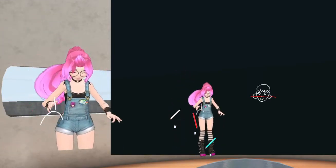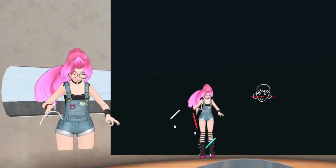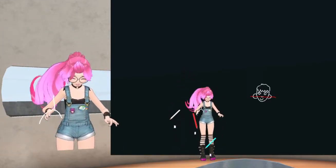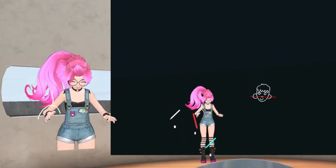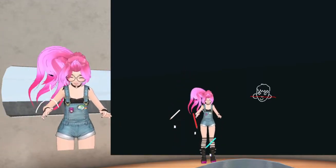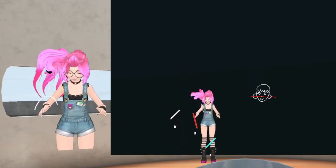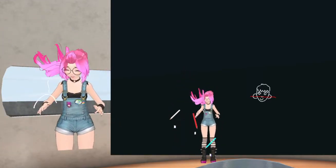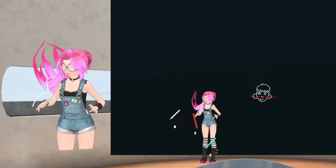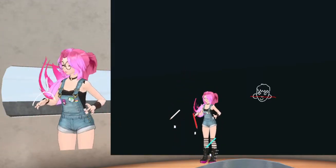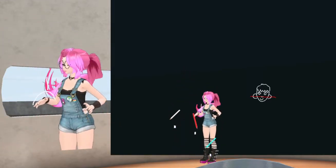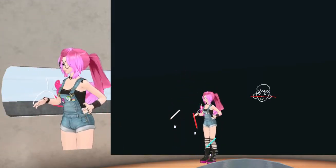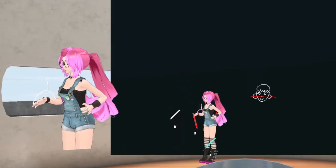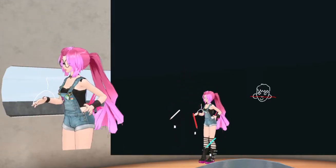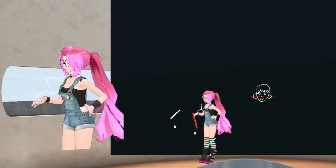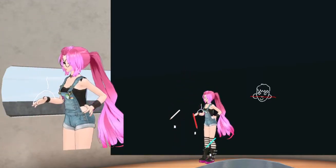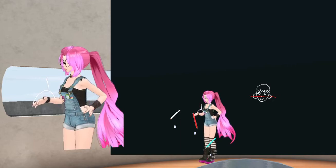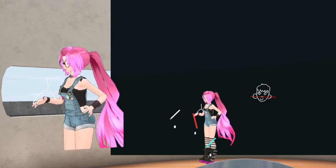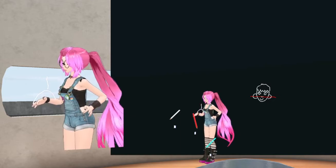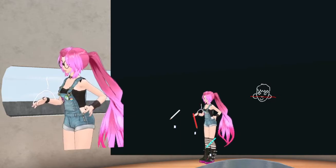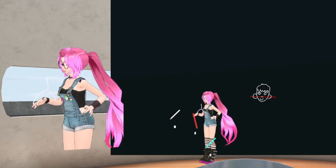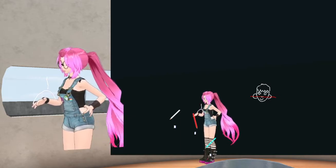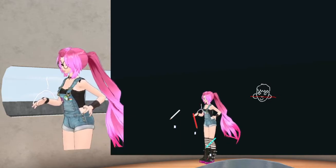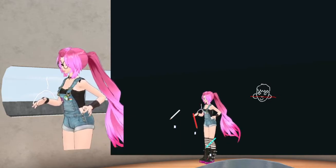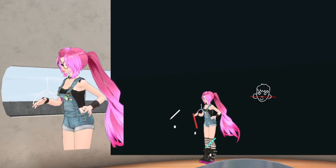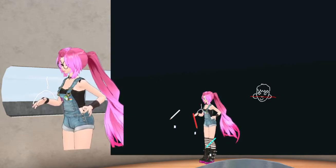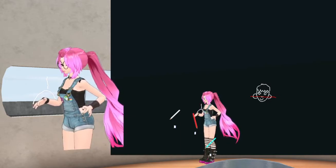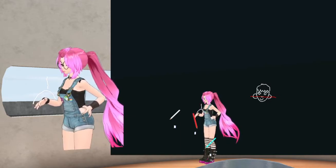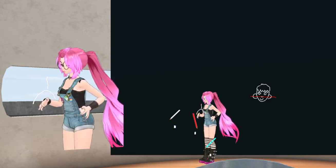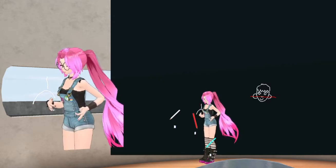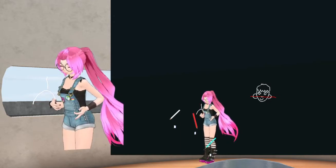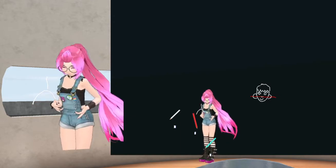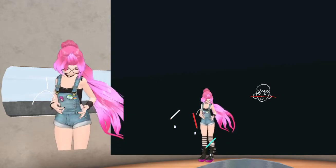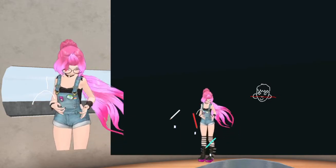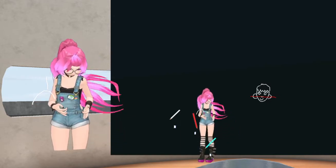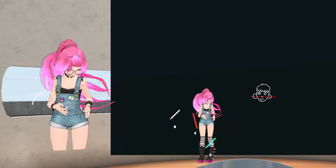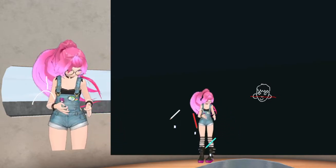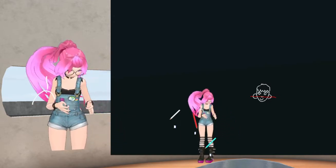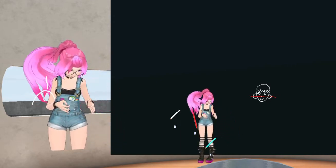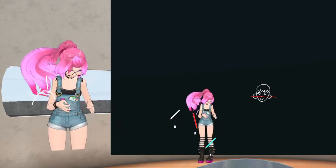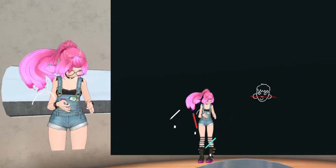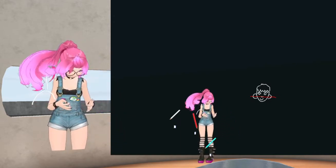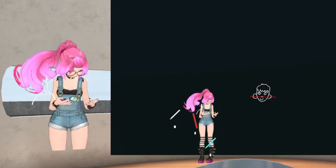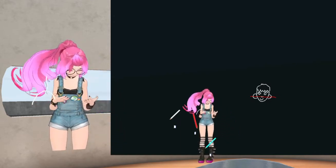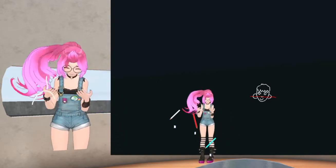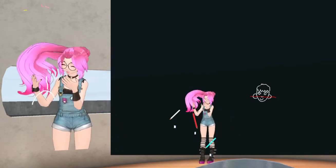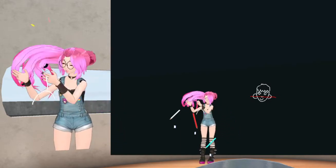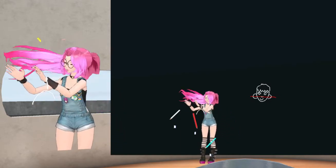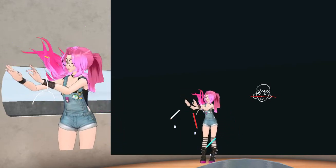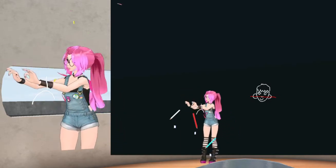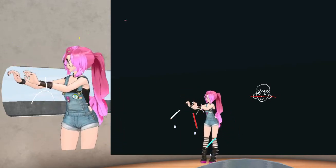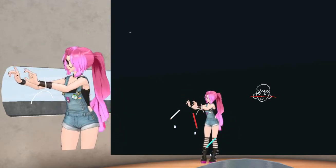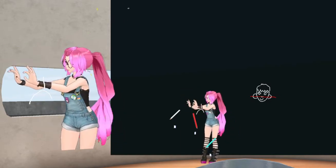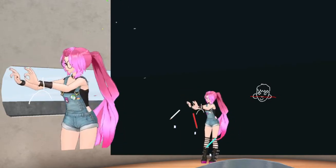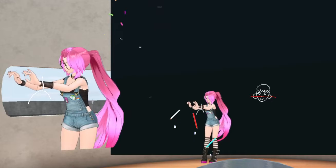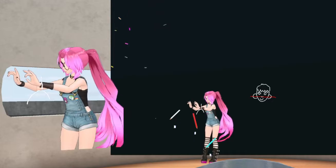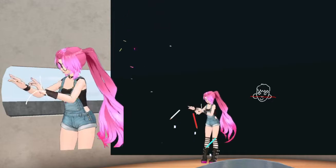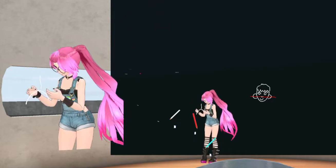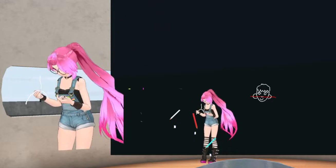So I have to turn my hands off before I turn my body back on? Because right now, You have your hands. I believe Okay. you do. Well, I have my